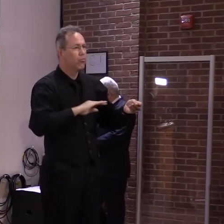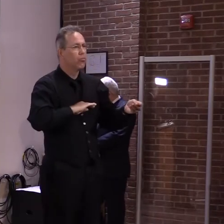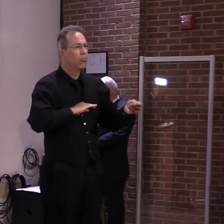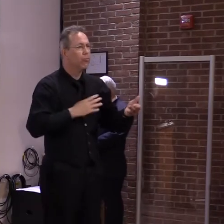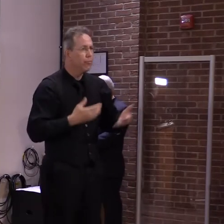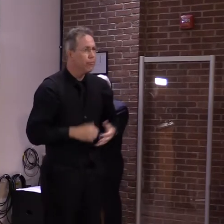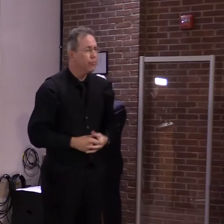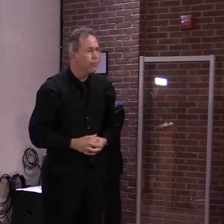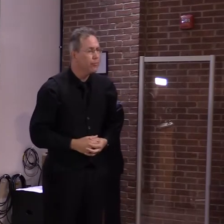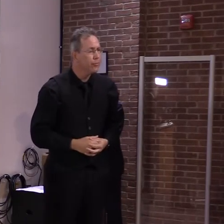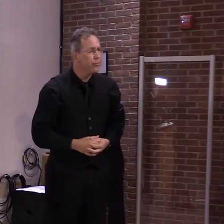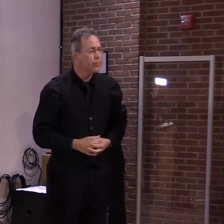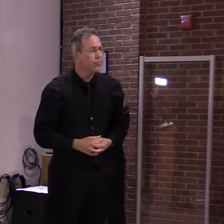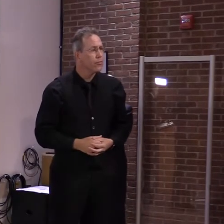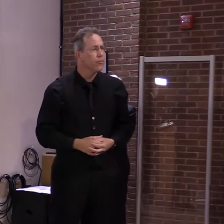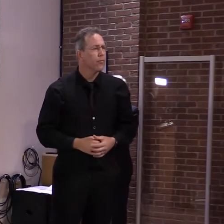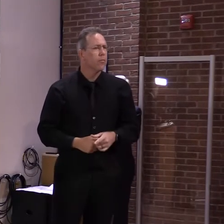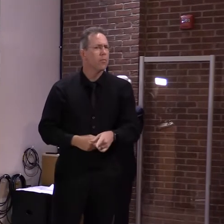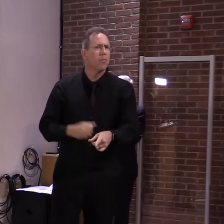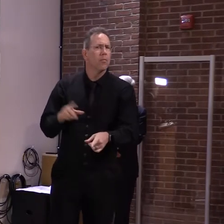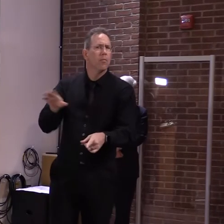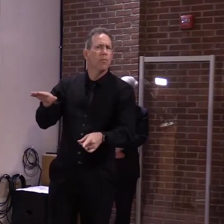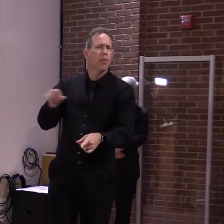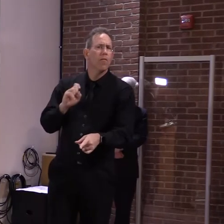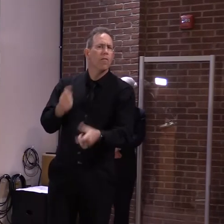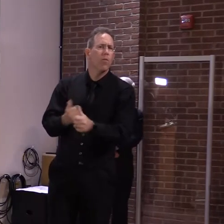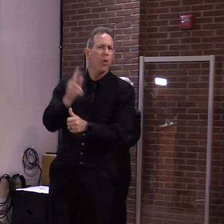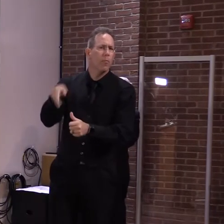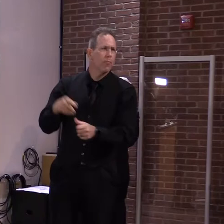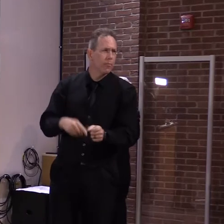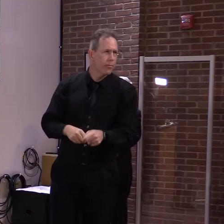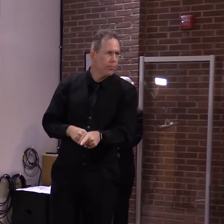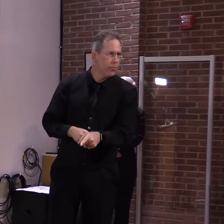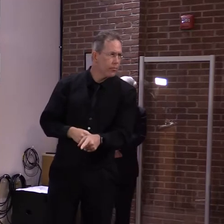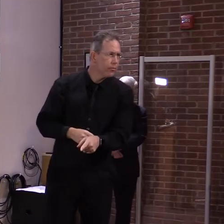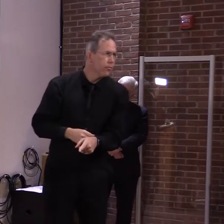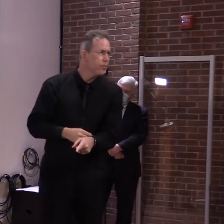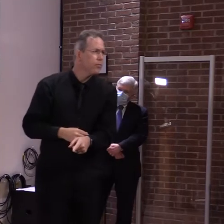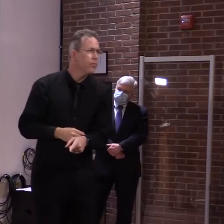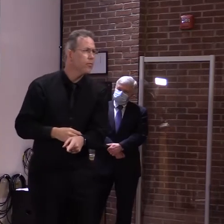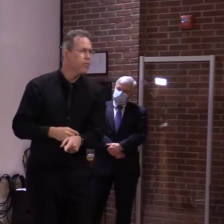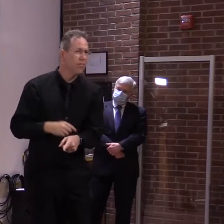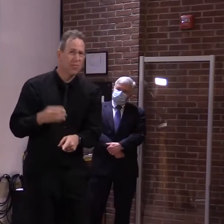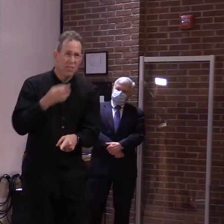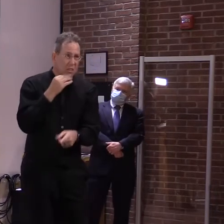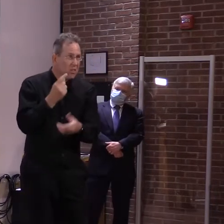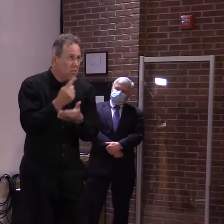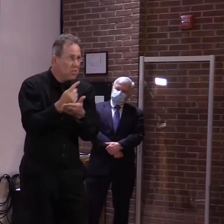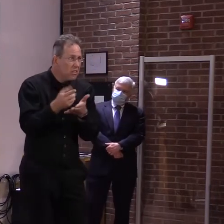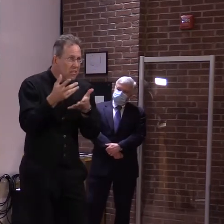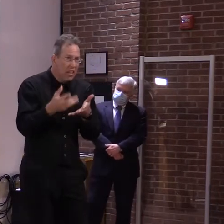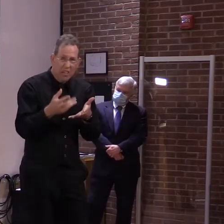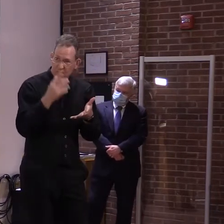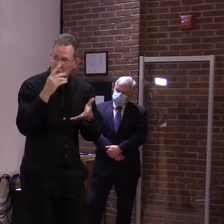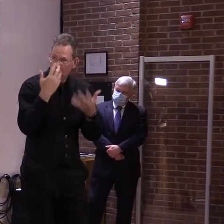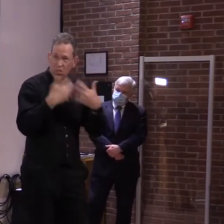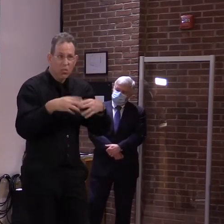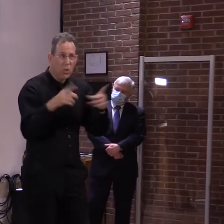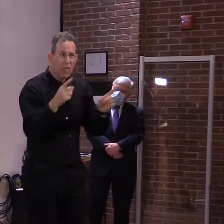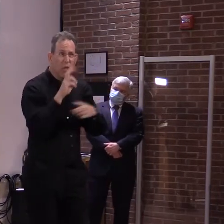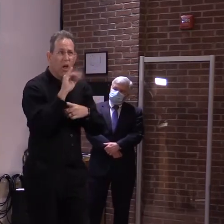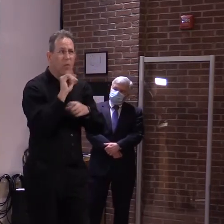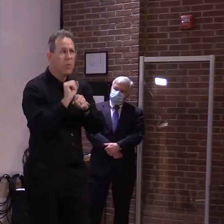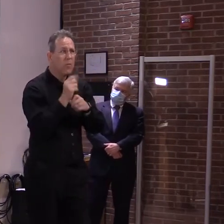So even though you only have a week, it still could be done at this point? It can still be done at this point, but every day gets us closer